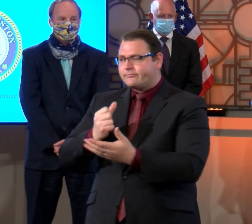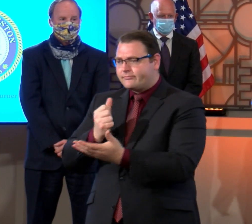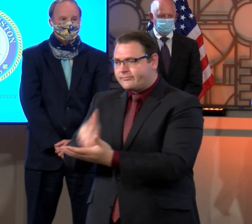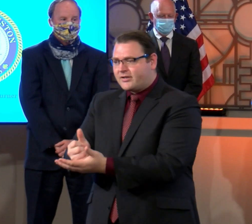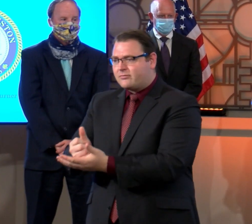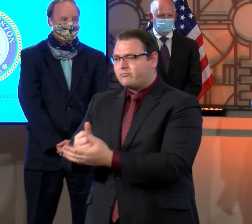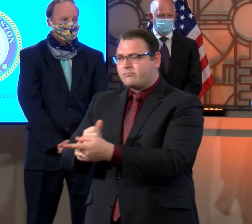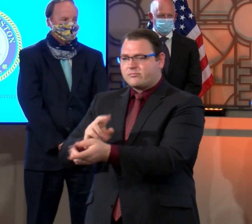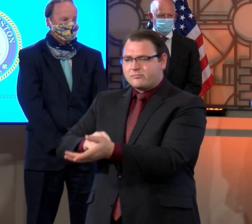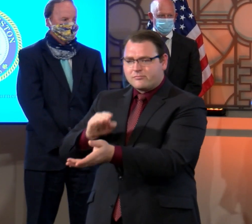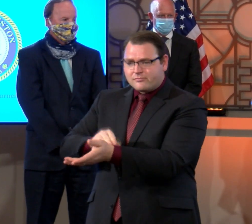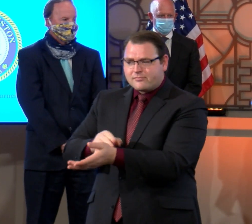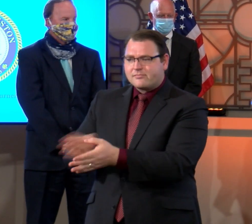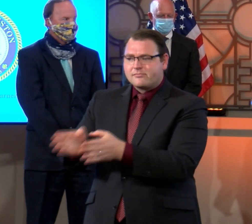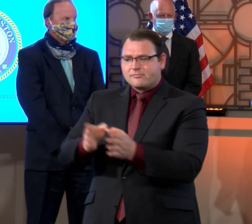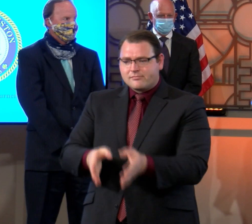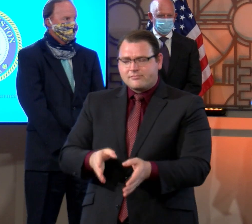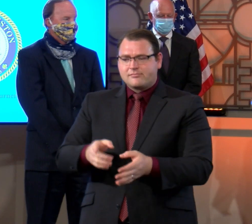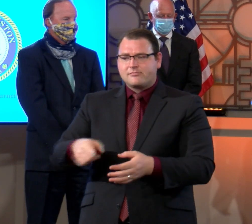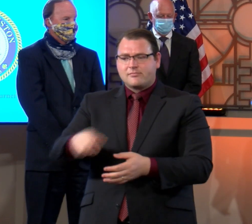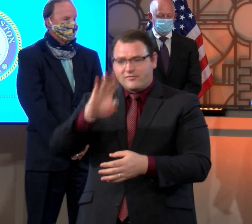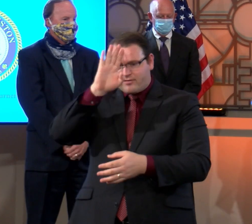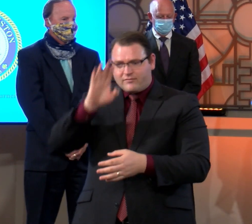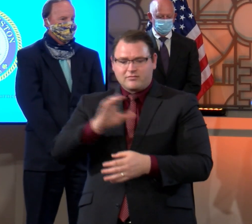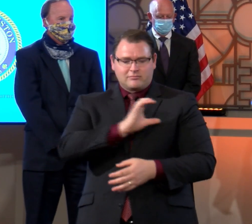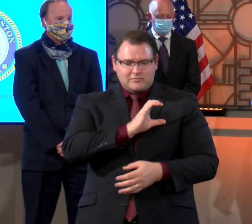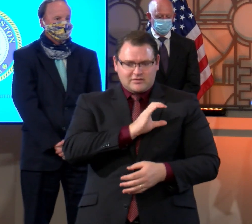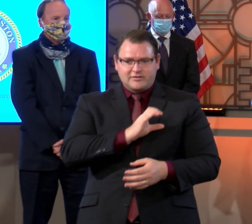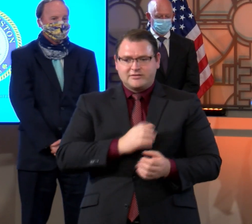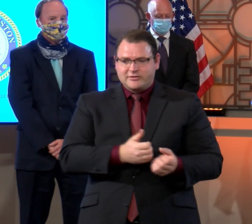healthcare professionals, and the police officers safe.